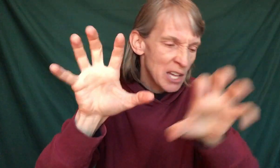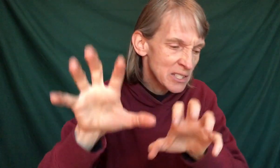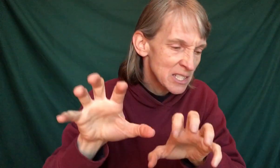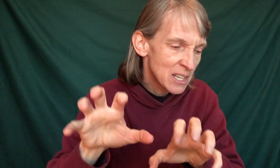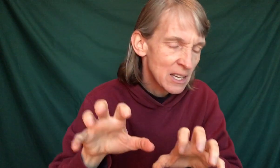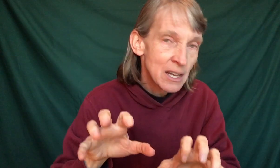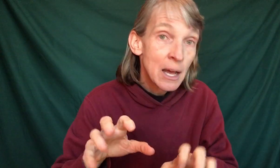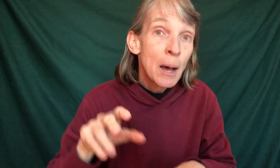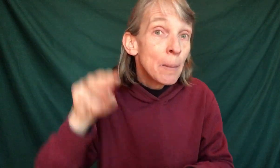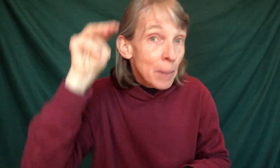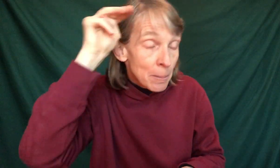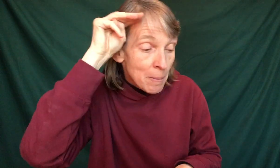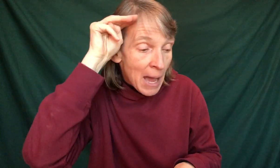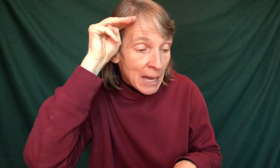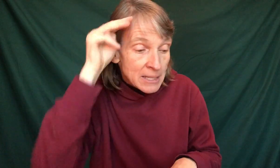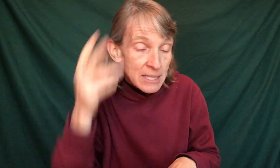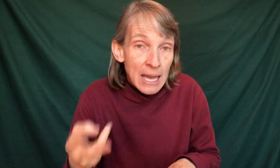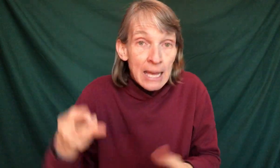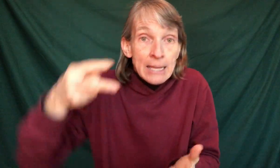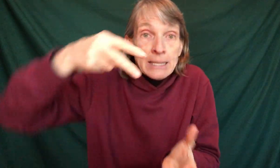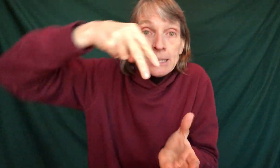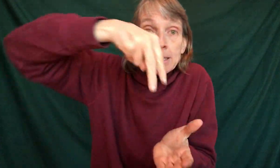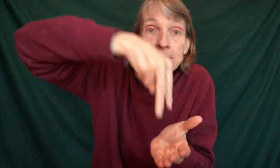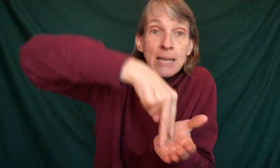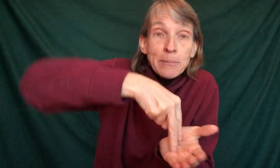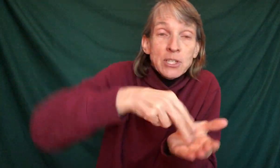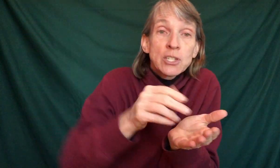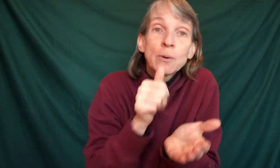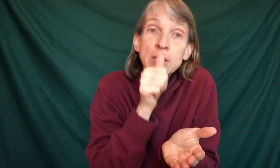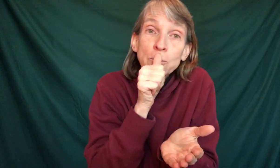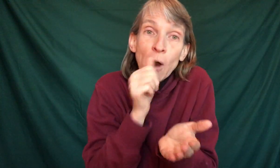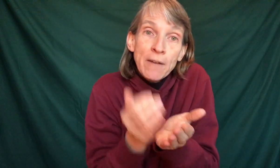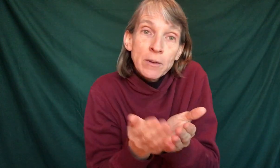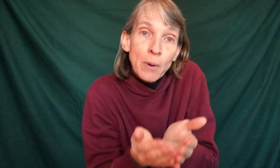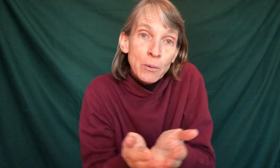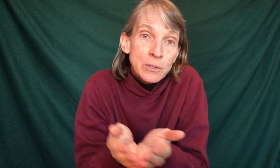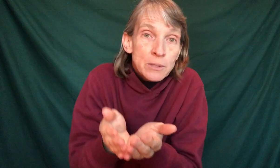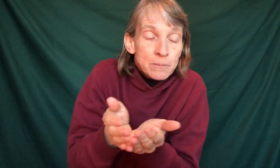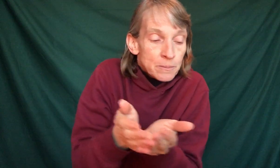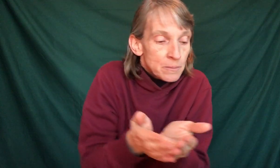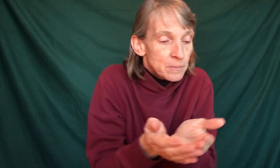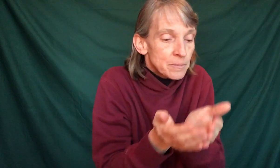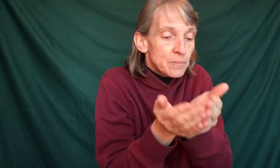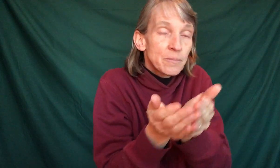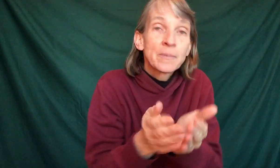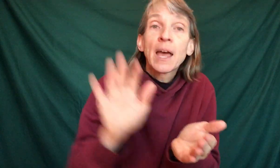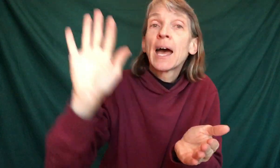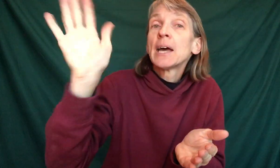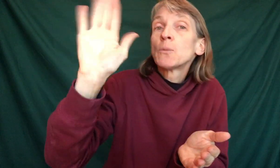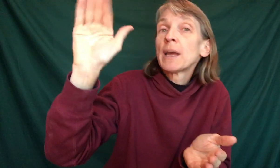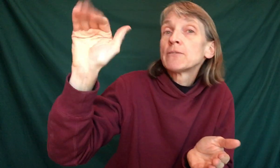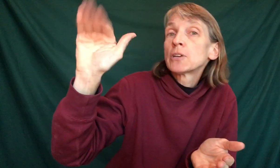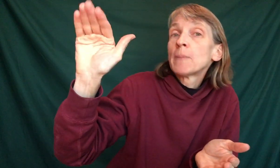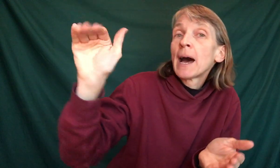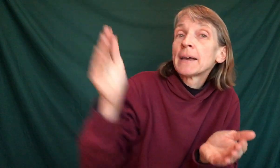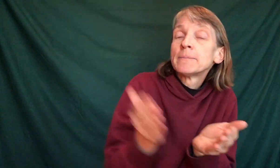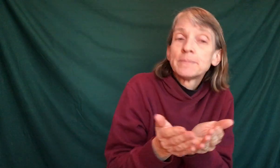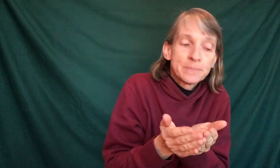claws. But Max stepped into his private boat and waved goodbye.